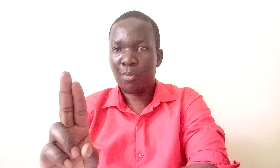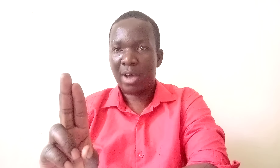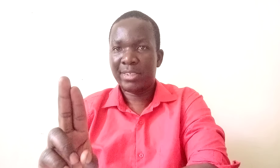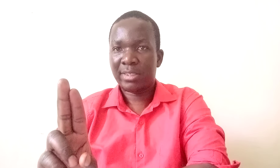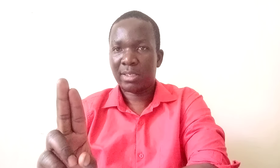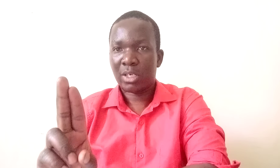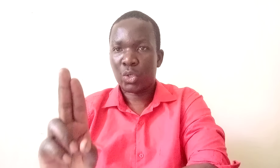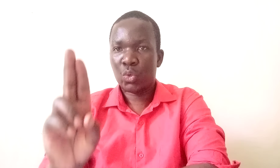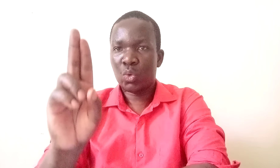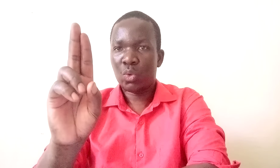Upwards. U.